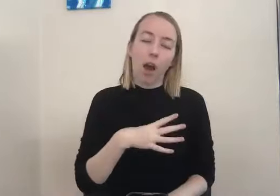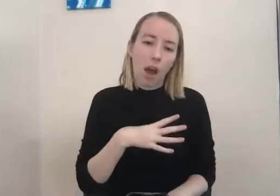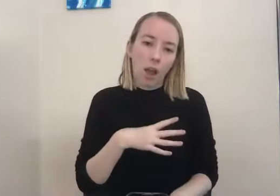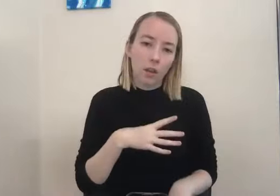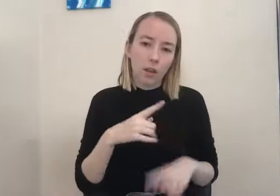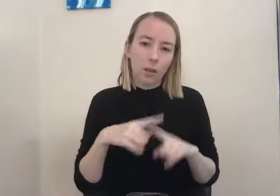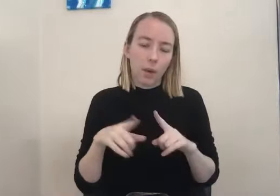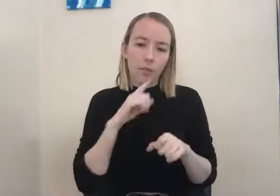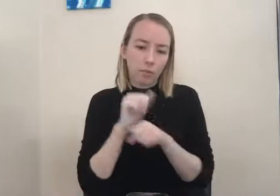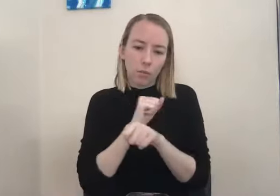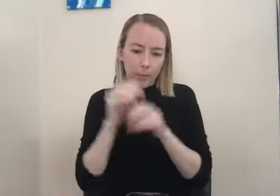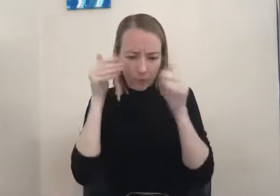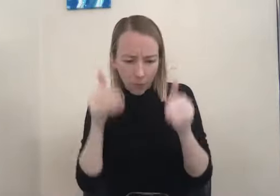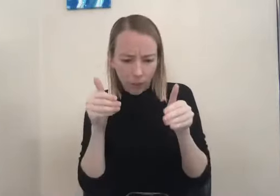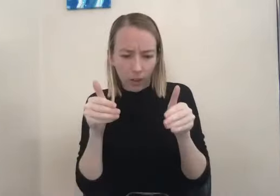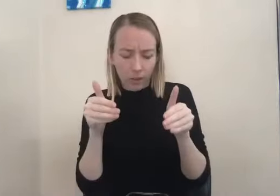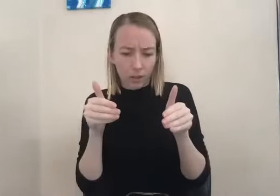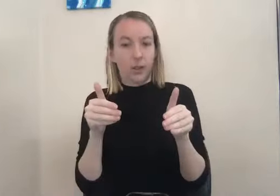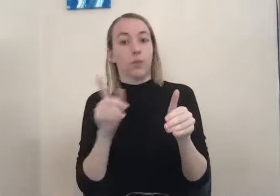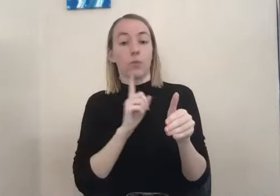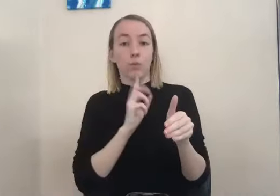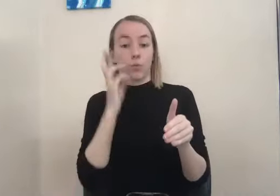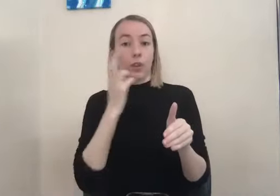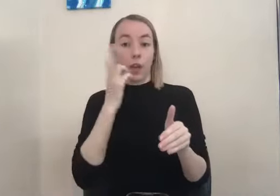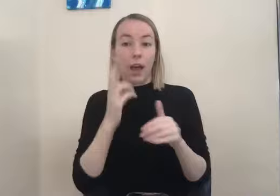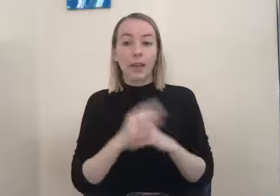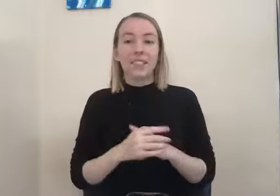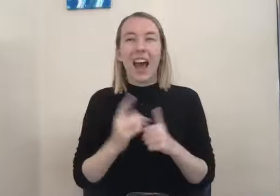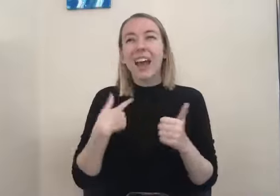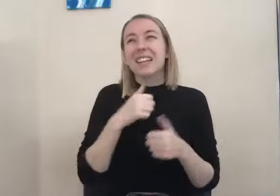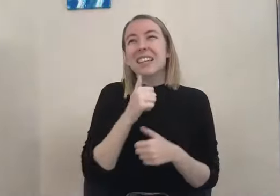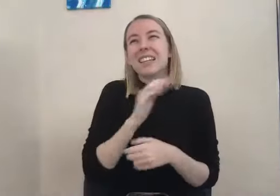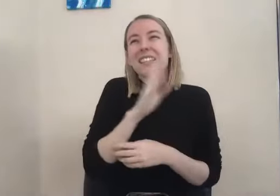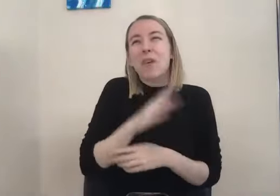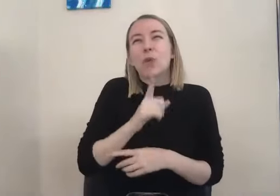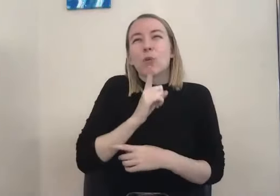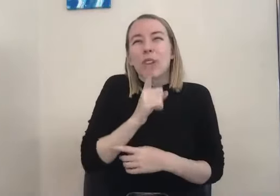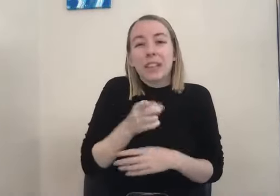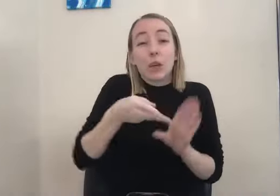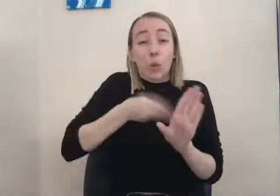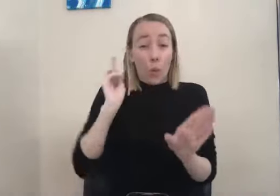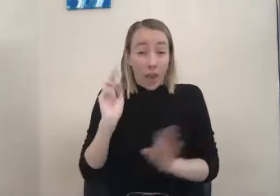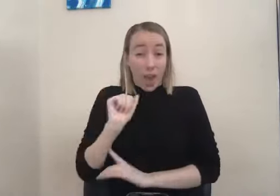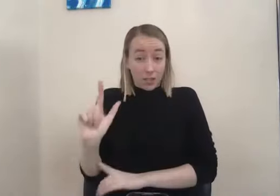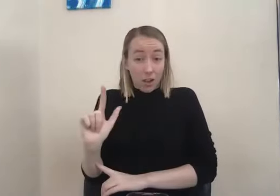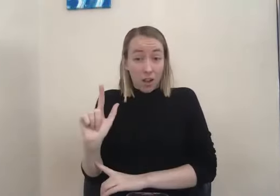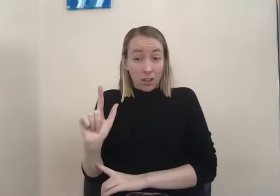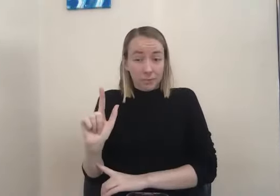the gluttony, the envy, the jealousy, just absolutely everything that was in the 7 deadly sins. And they've been there since the beginning of